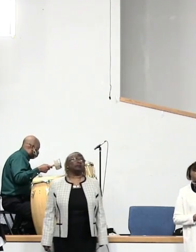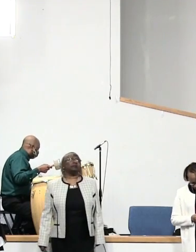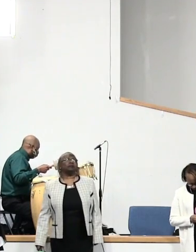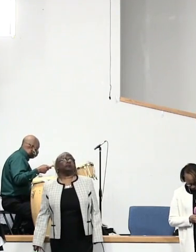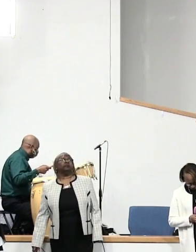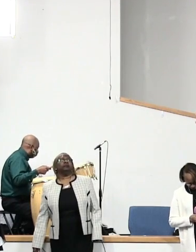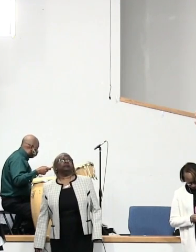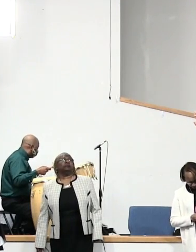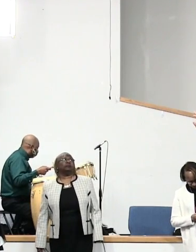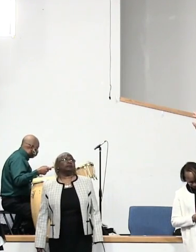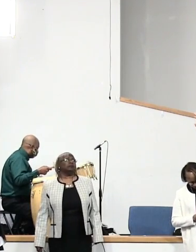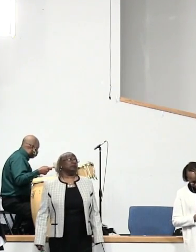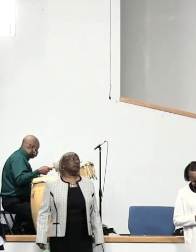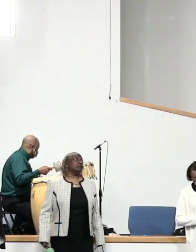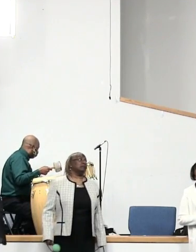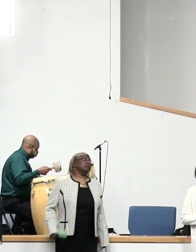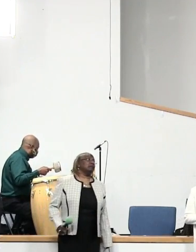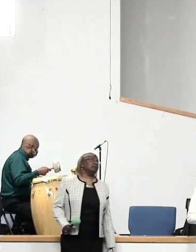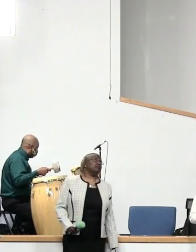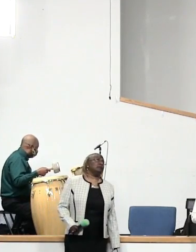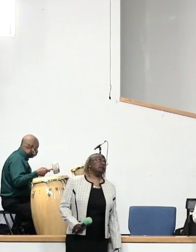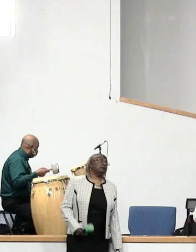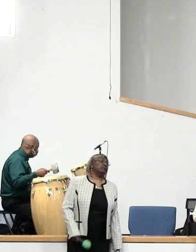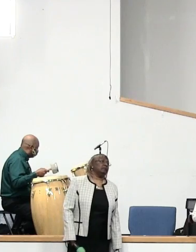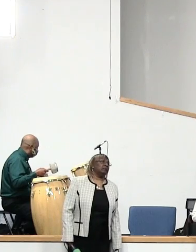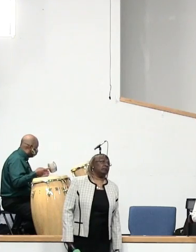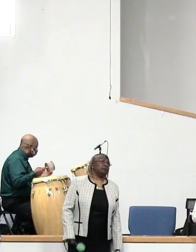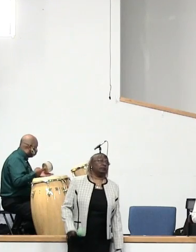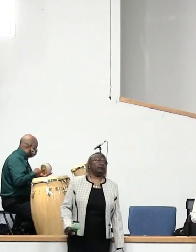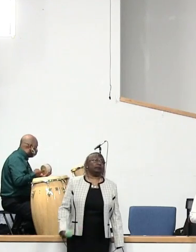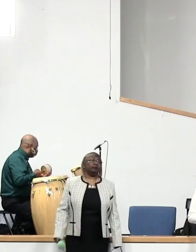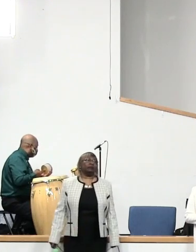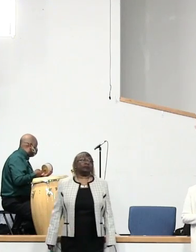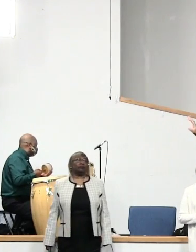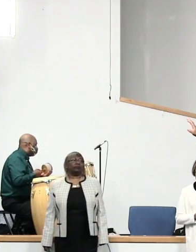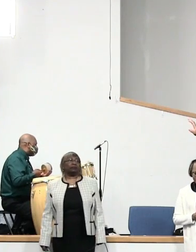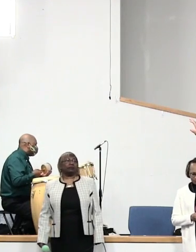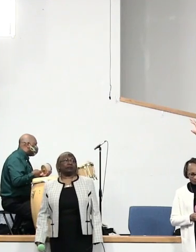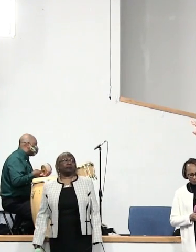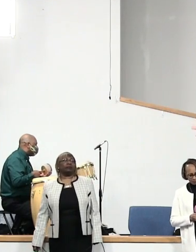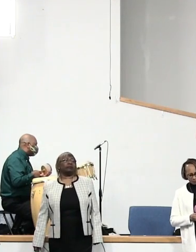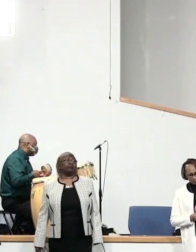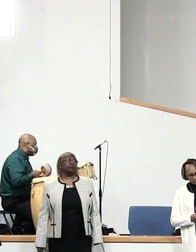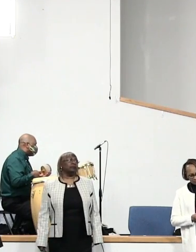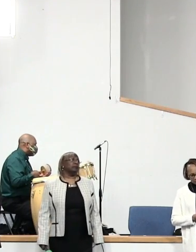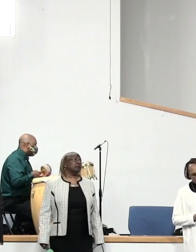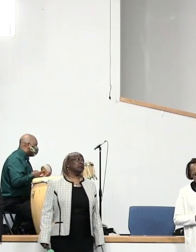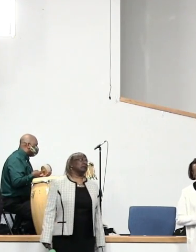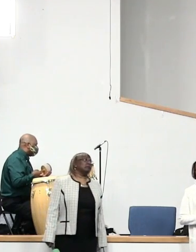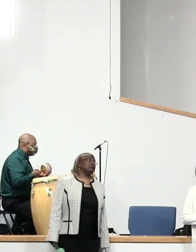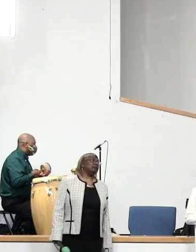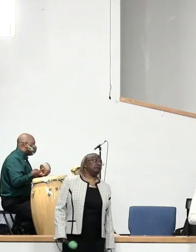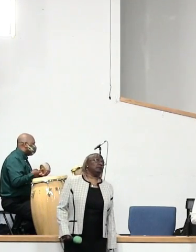God. You're altogether lovely,